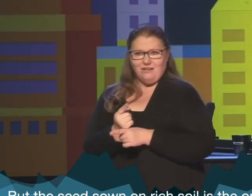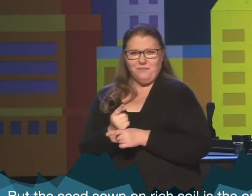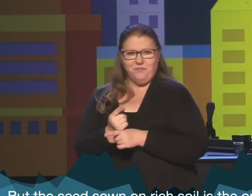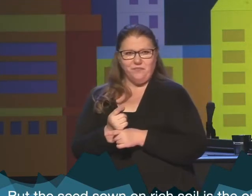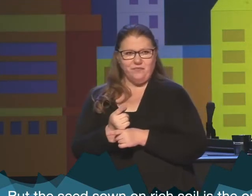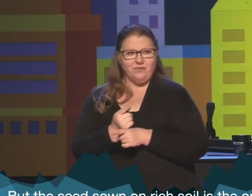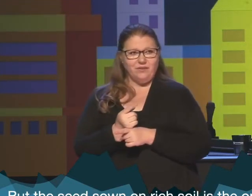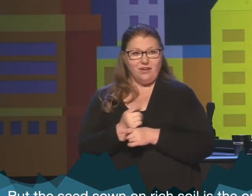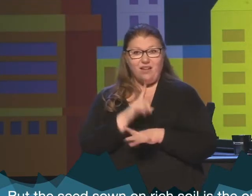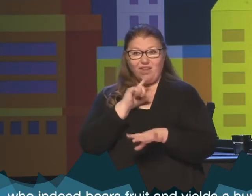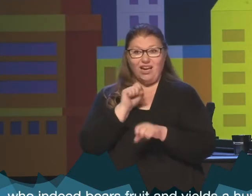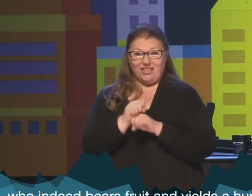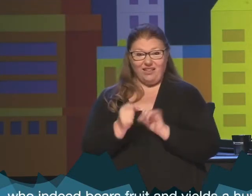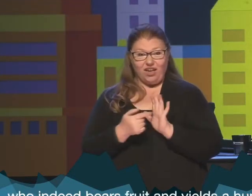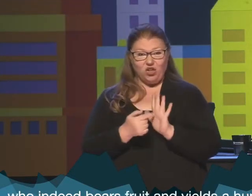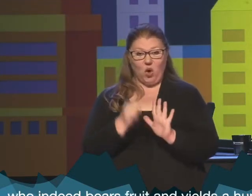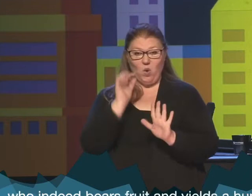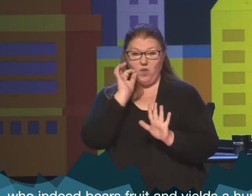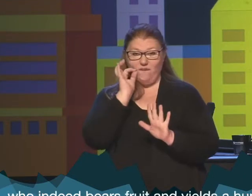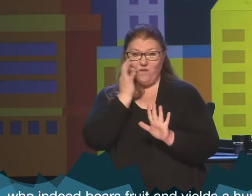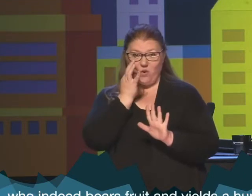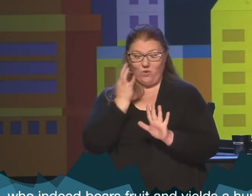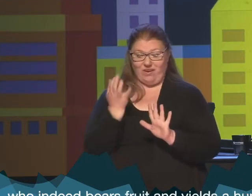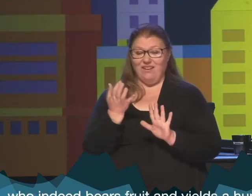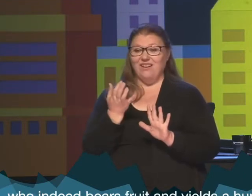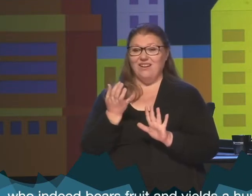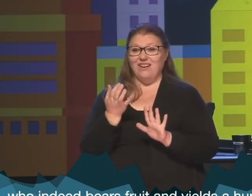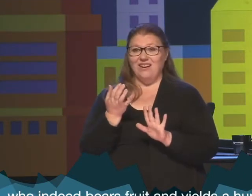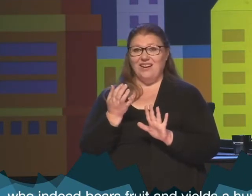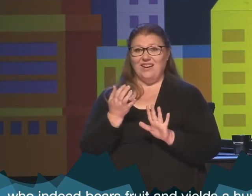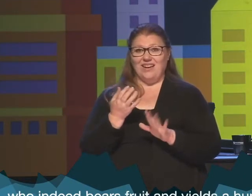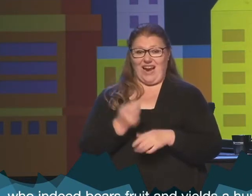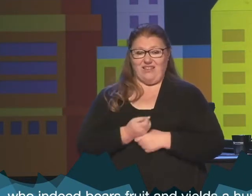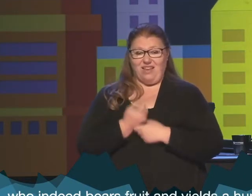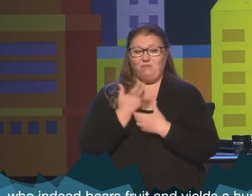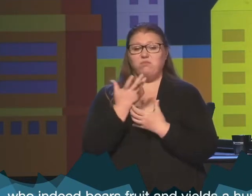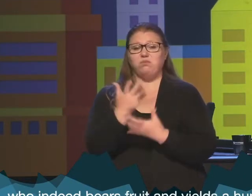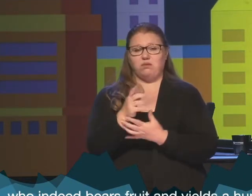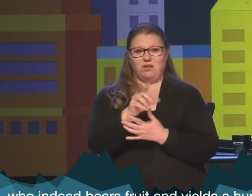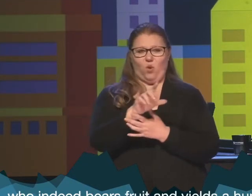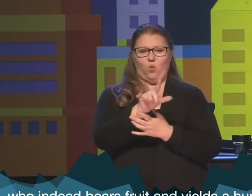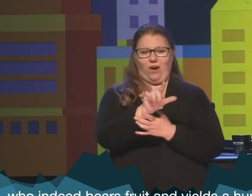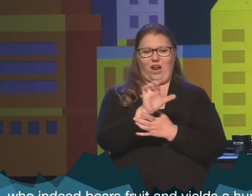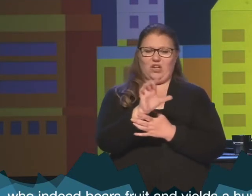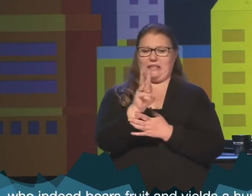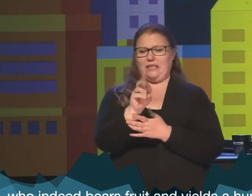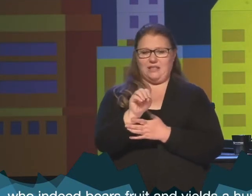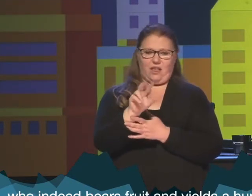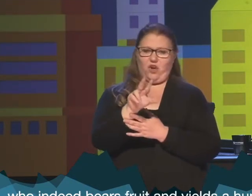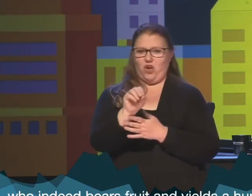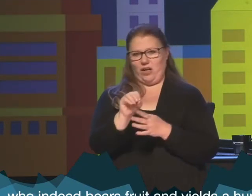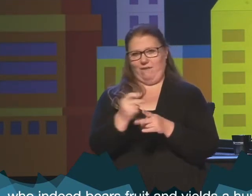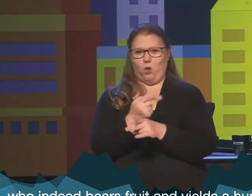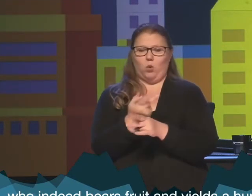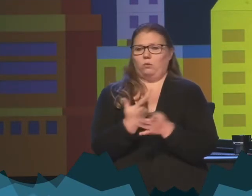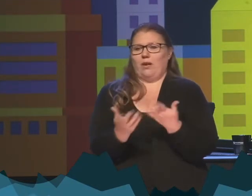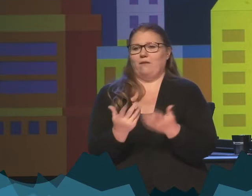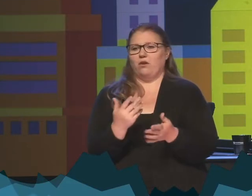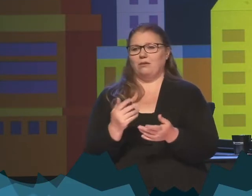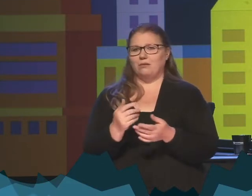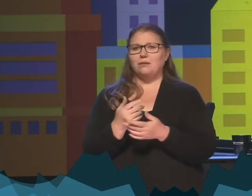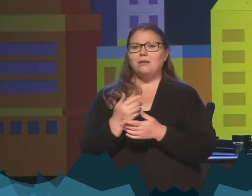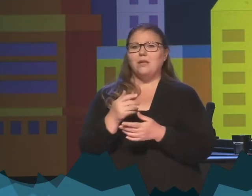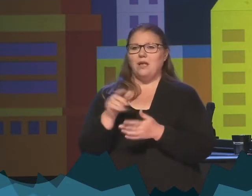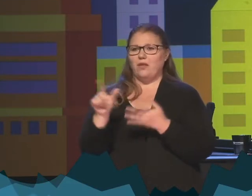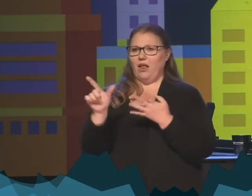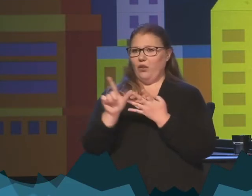And they indeed bear fruit, and they yield 100 or 60 or 30-fold. Just switches the language there a little bit. Luke describes it like